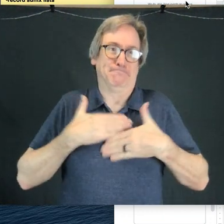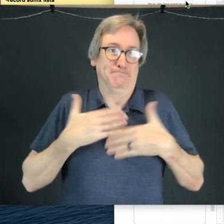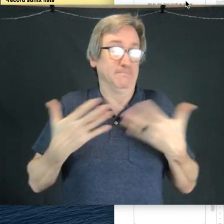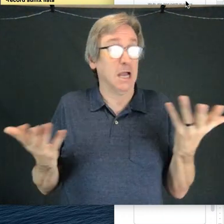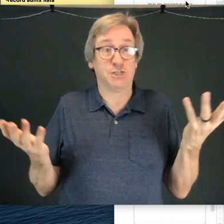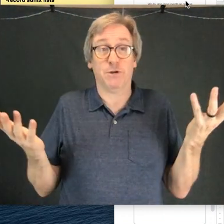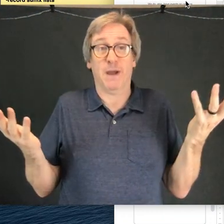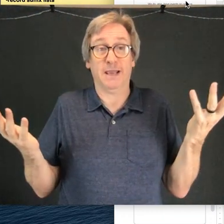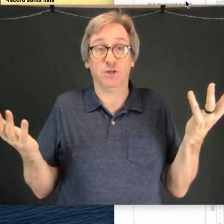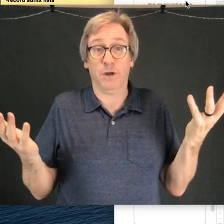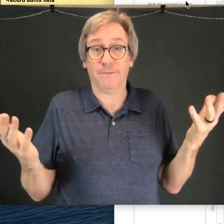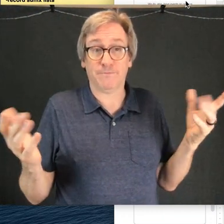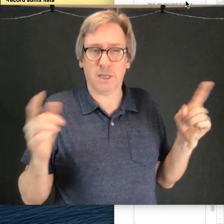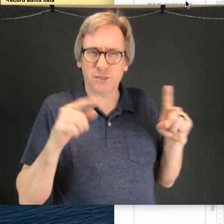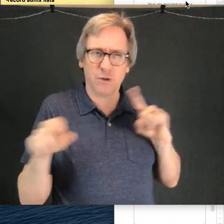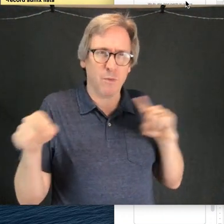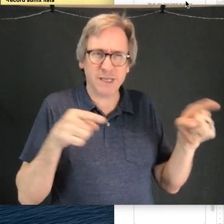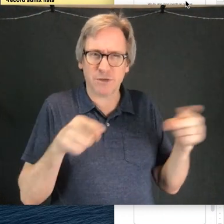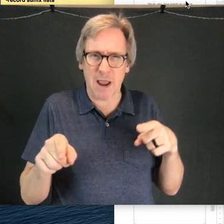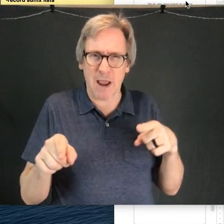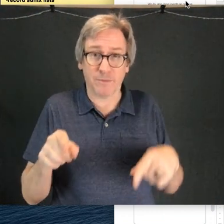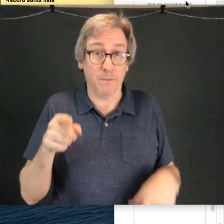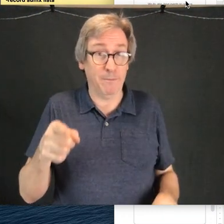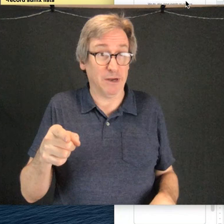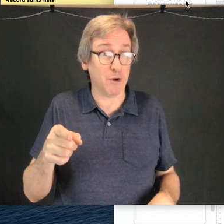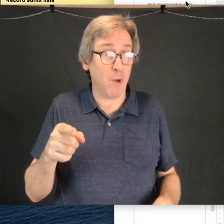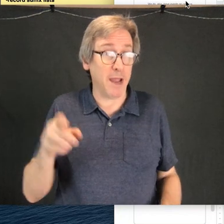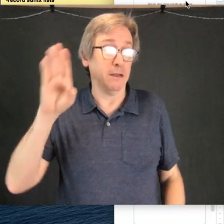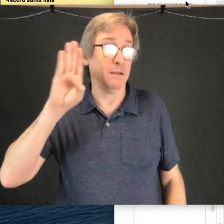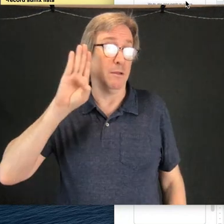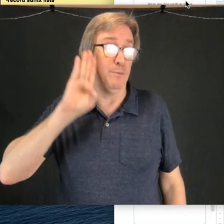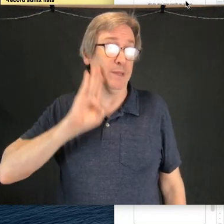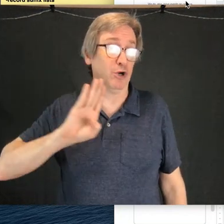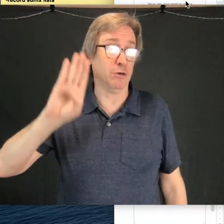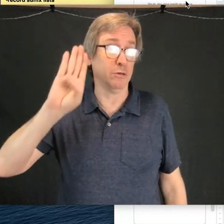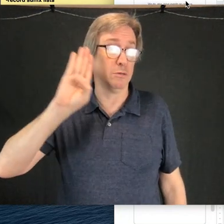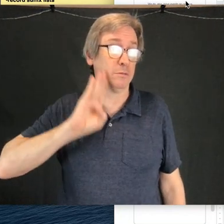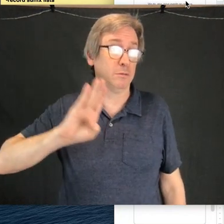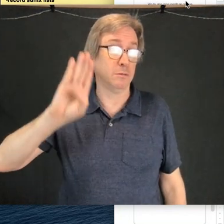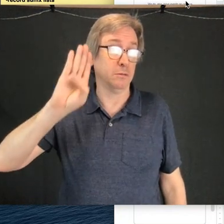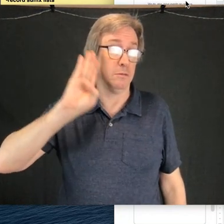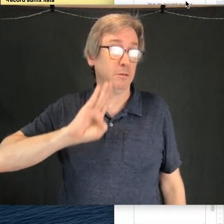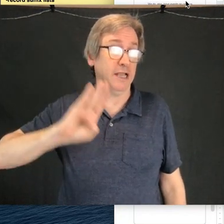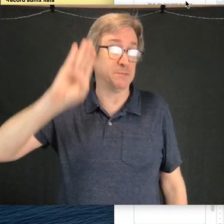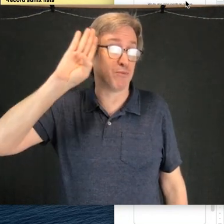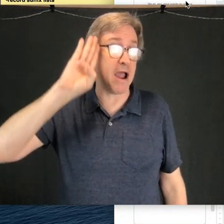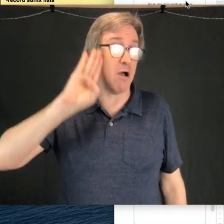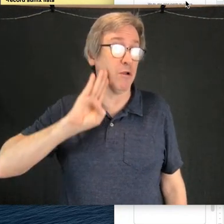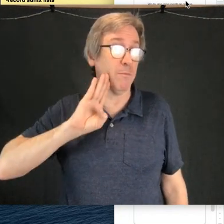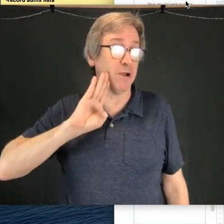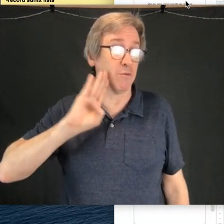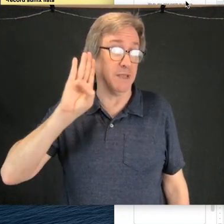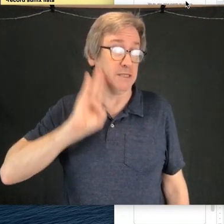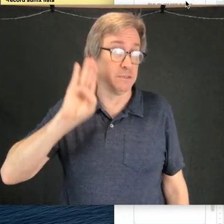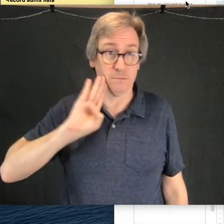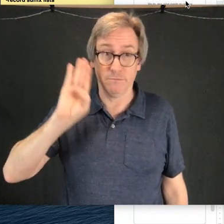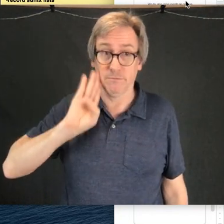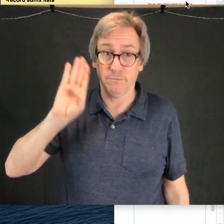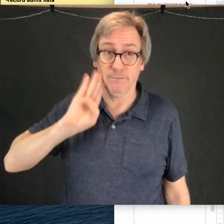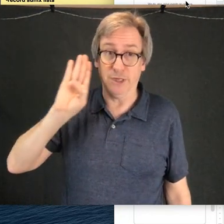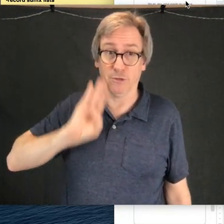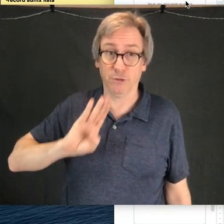ice cream I enjoy. So there are ways around. Beer and wine. Beer, It's brown, but it